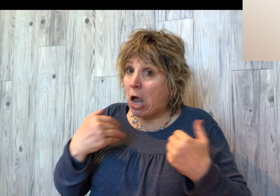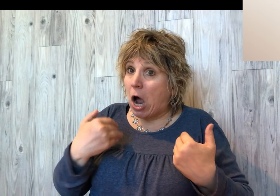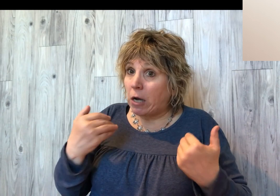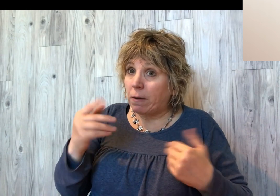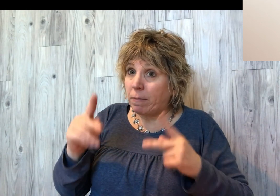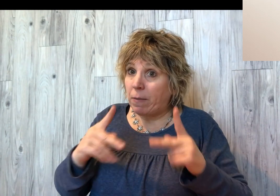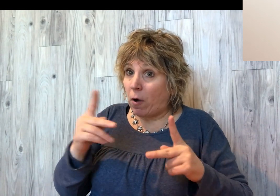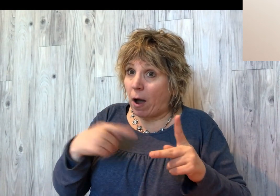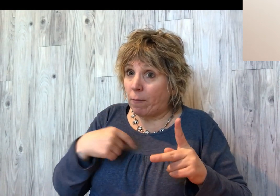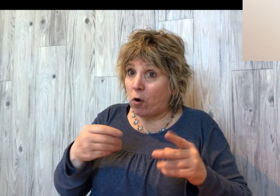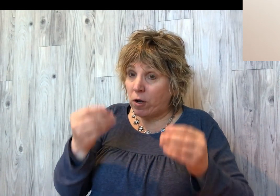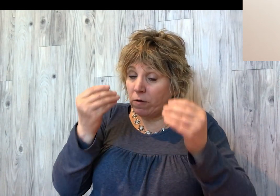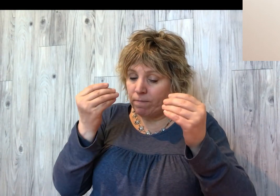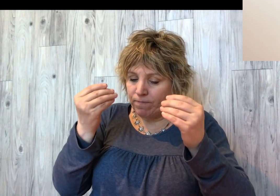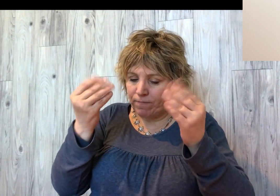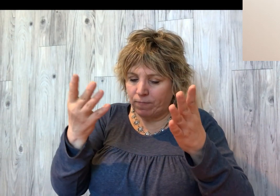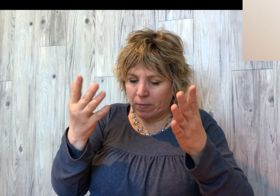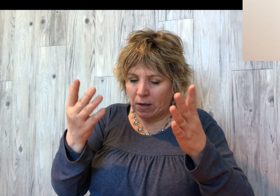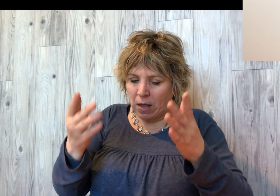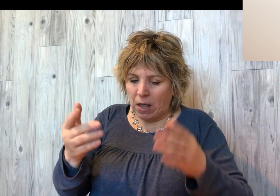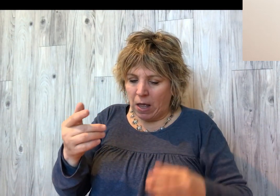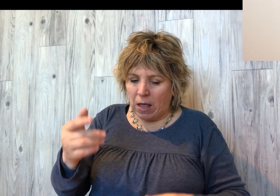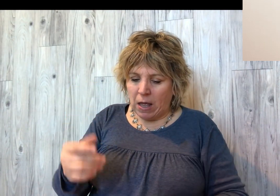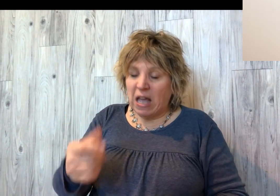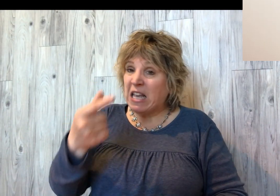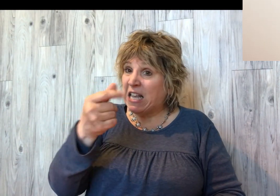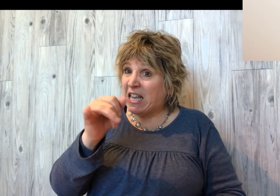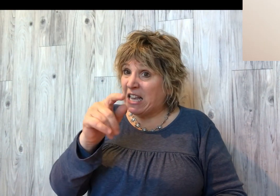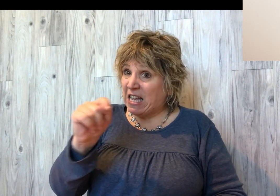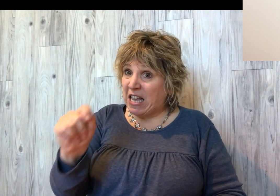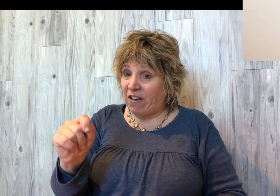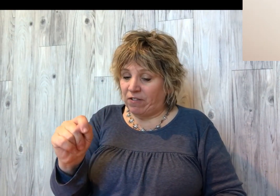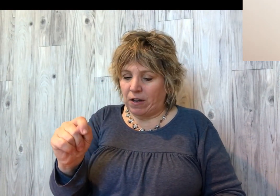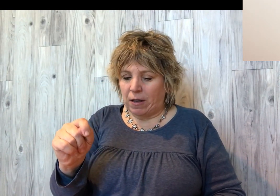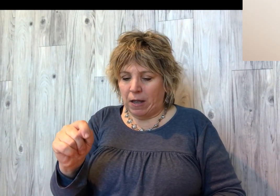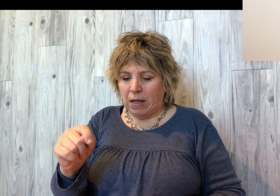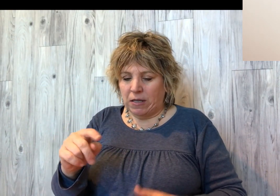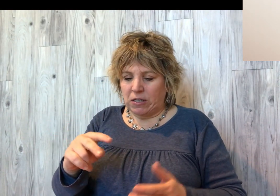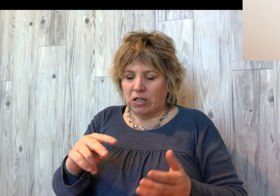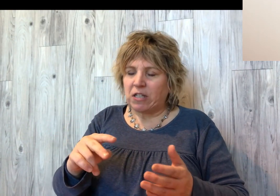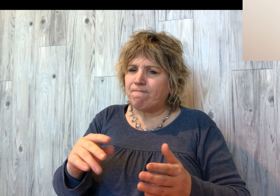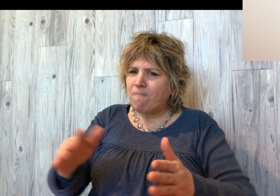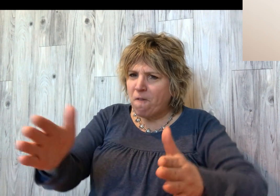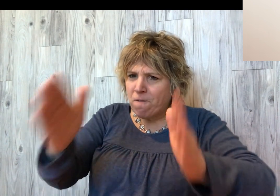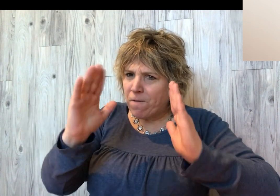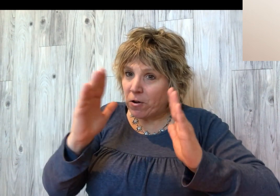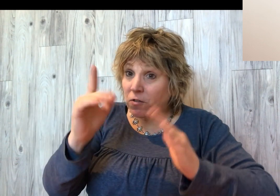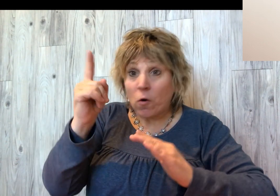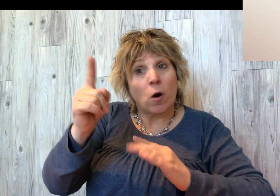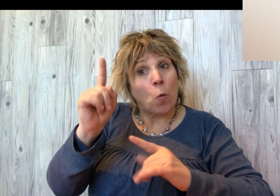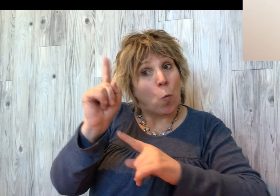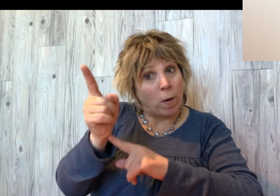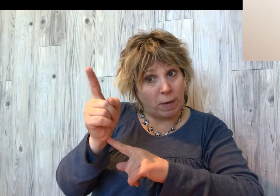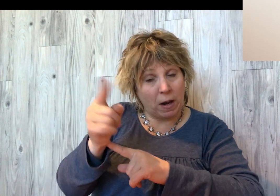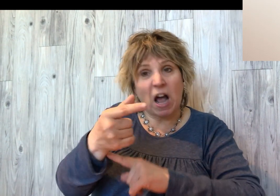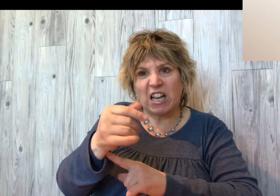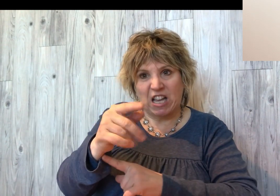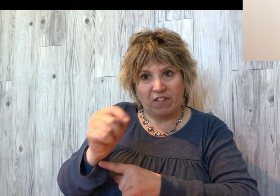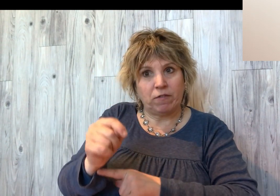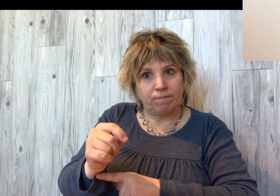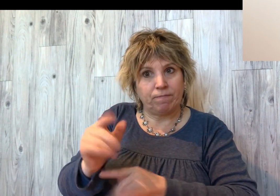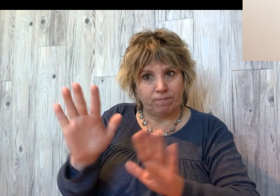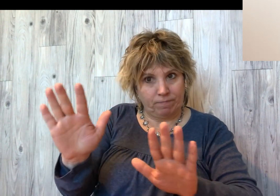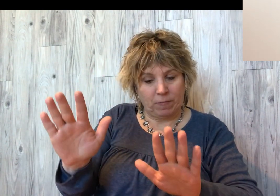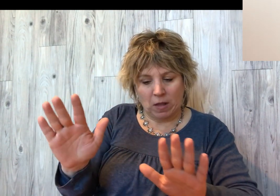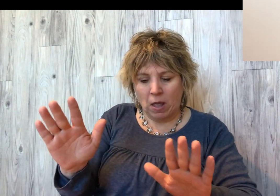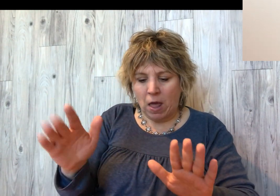people, I'm going to give you a gift right now, an absolute gift. Just listen and lean in with me for just a second. I'm going to give you a gift.